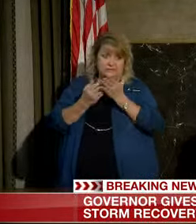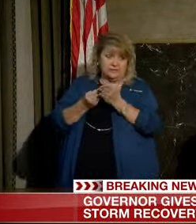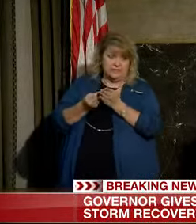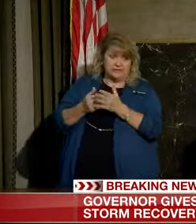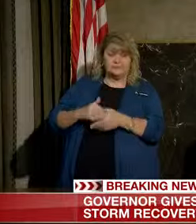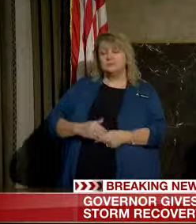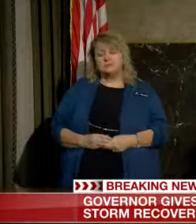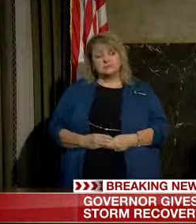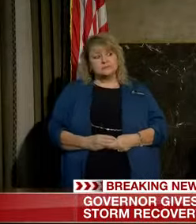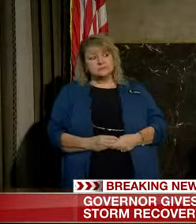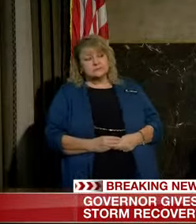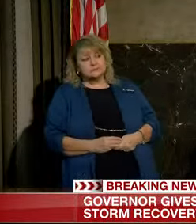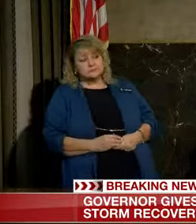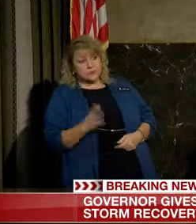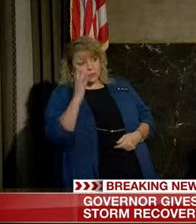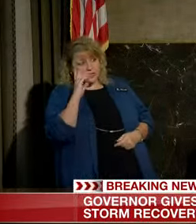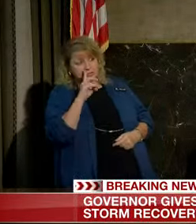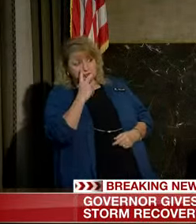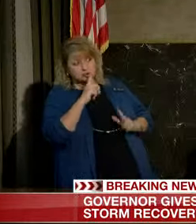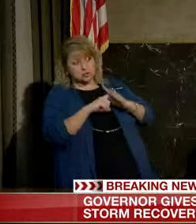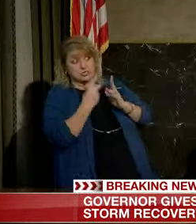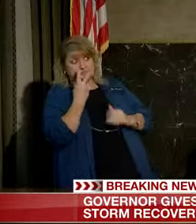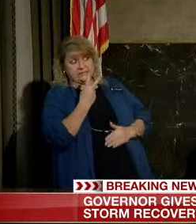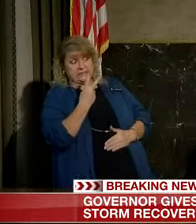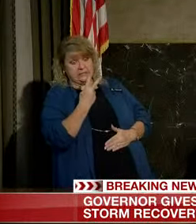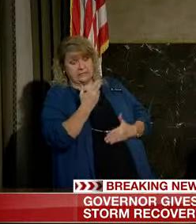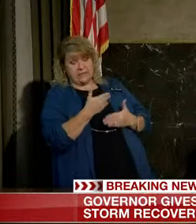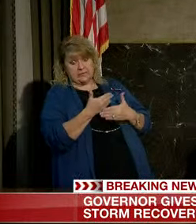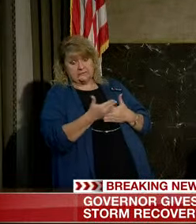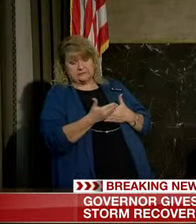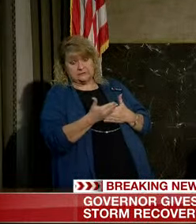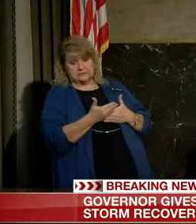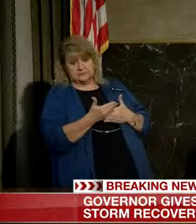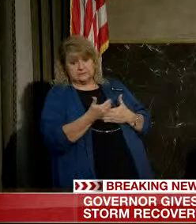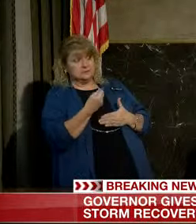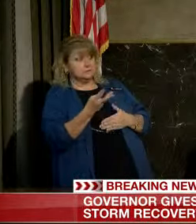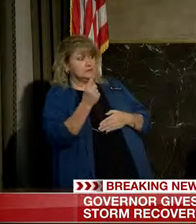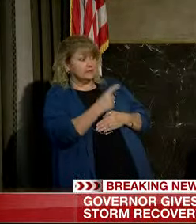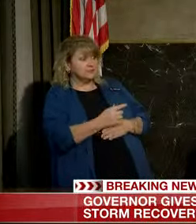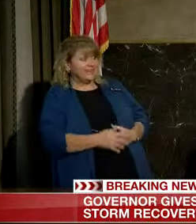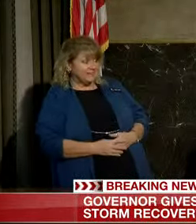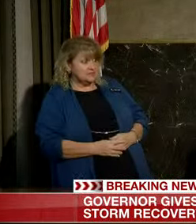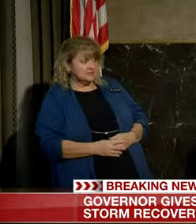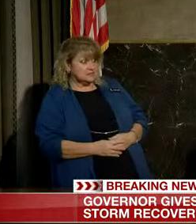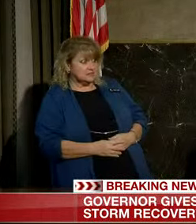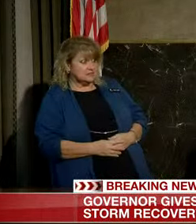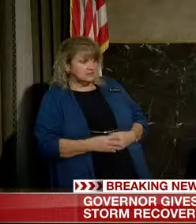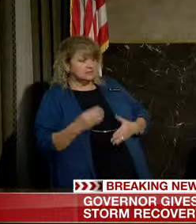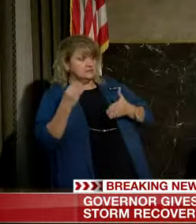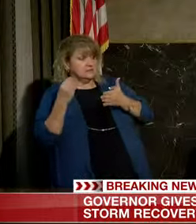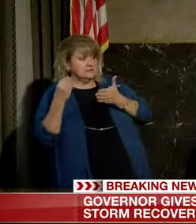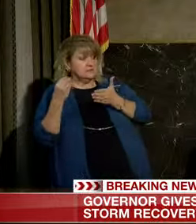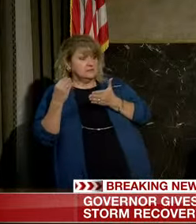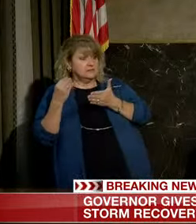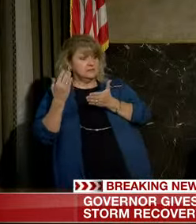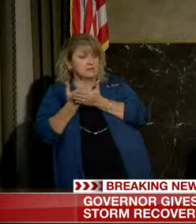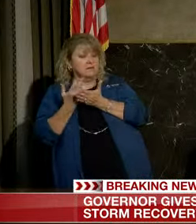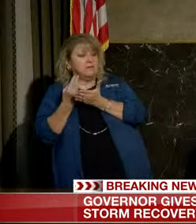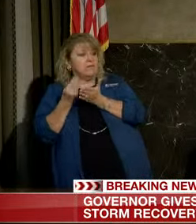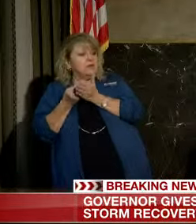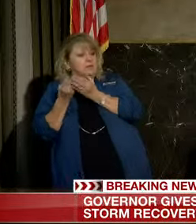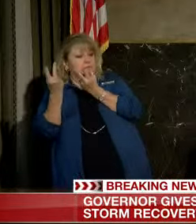I think you're going to start seeing over the next several days the movement of various assets